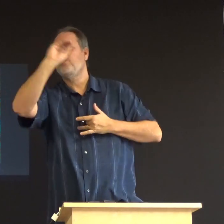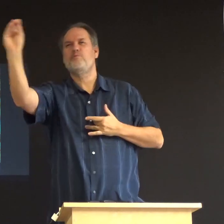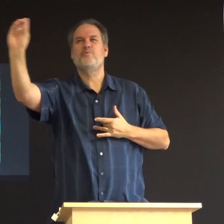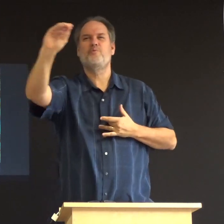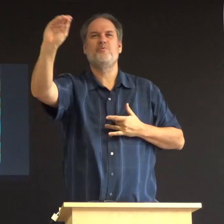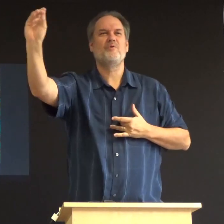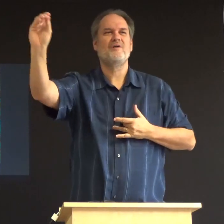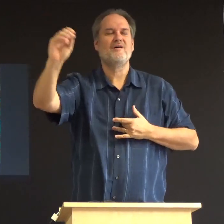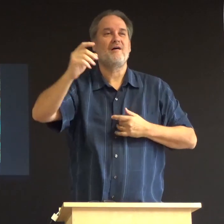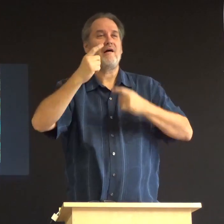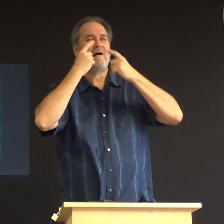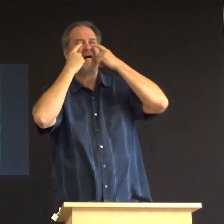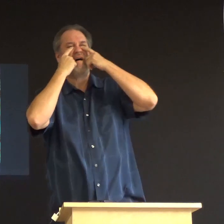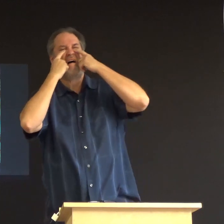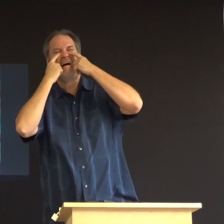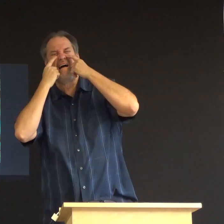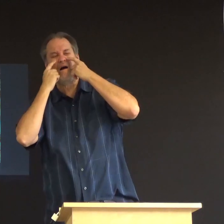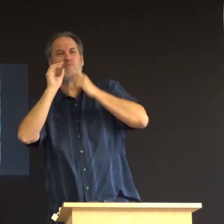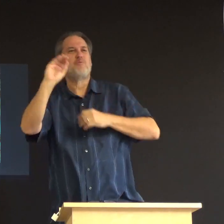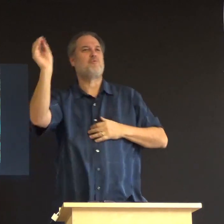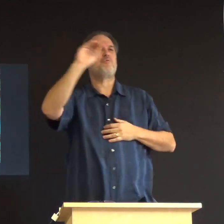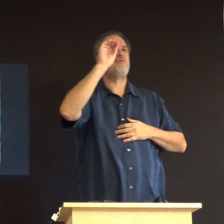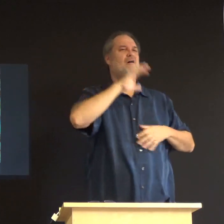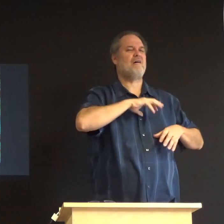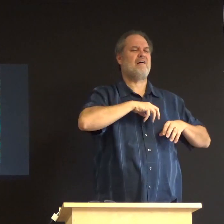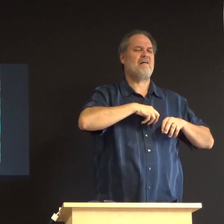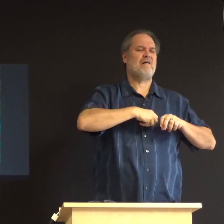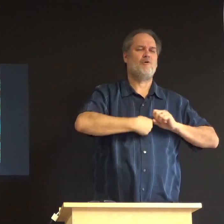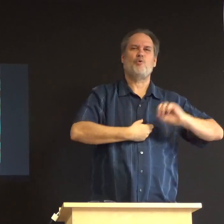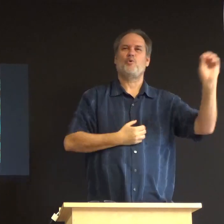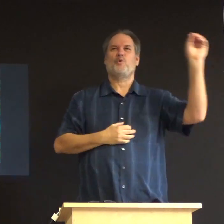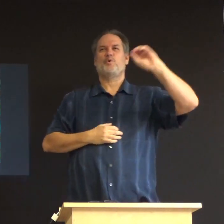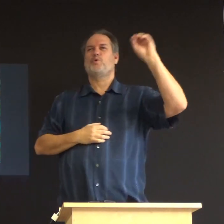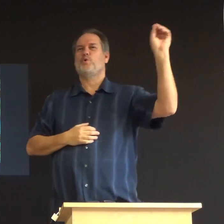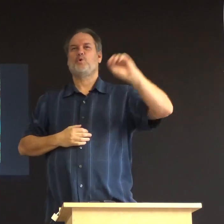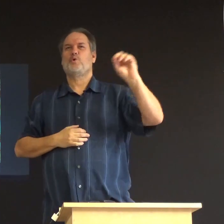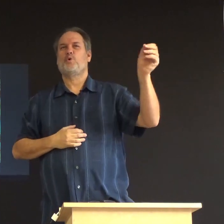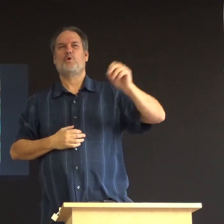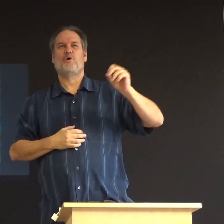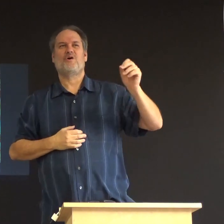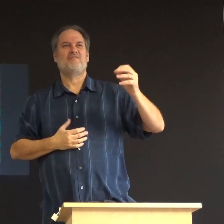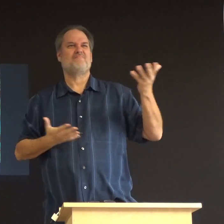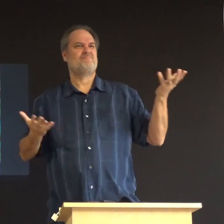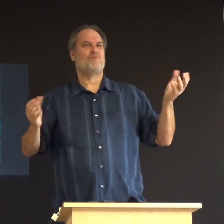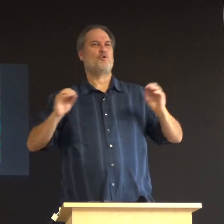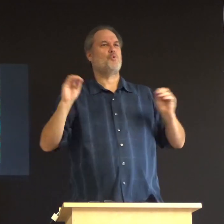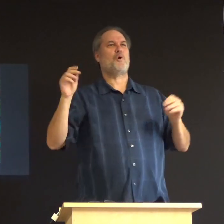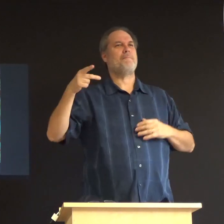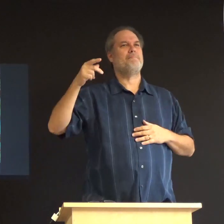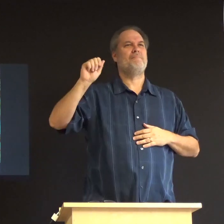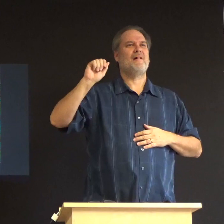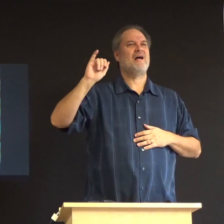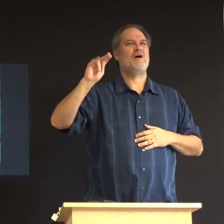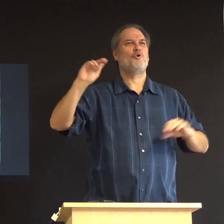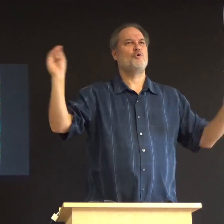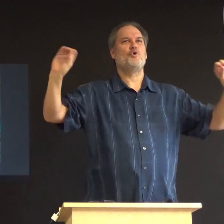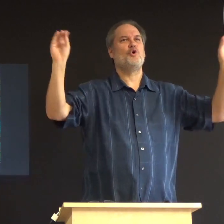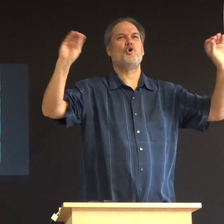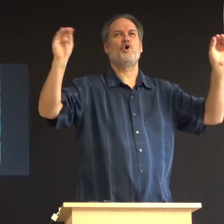no illness, no grieving, no heartache, sorrow. No pain.